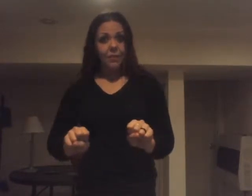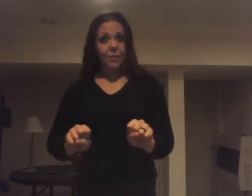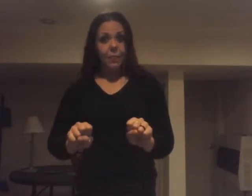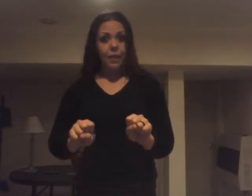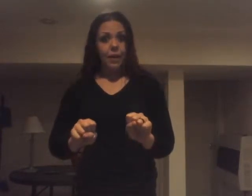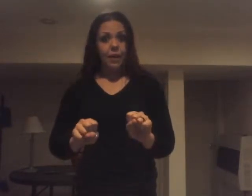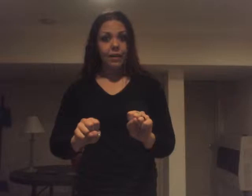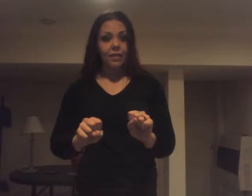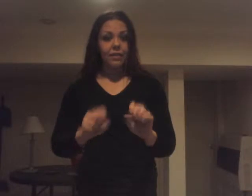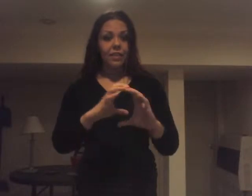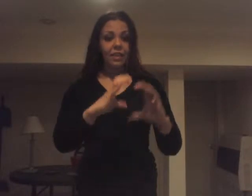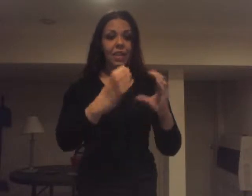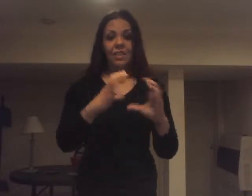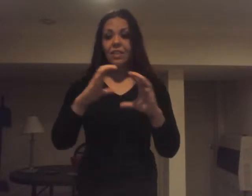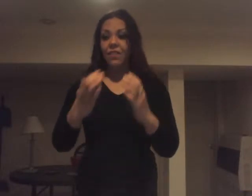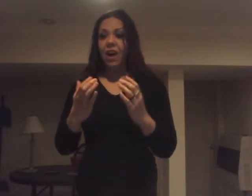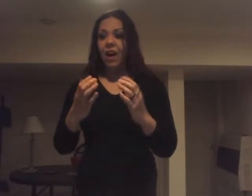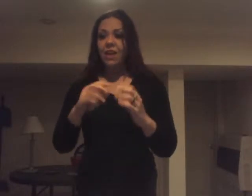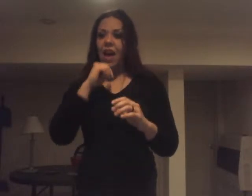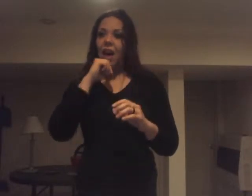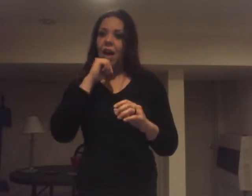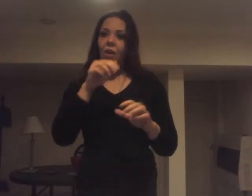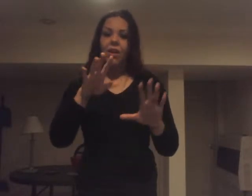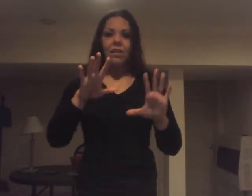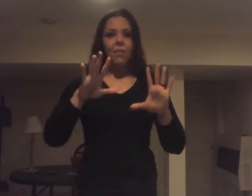maladaptive behaviors as illnesses when they might be better